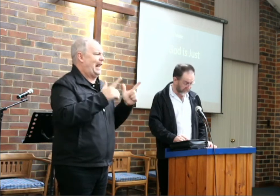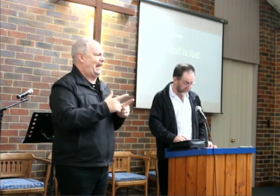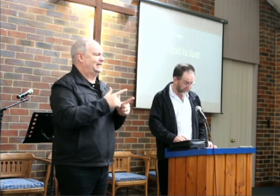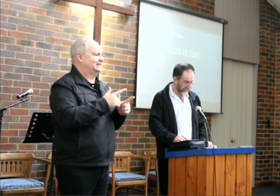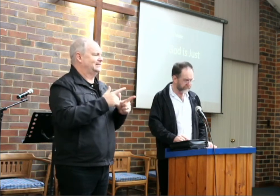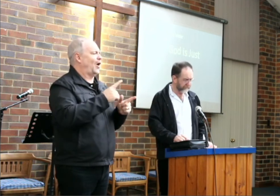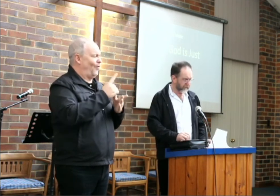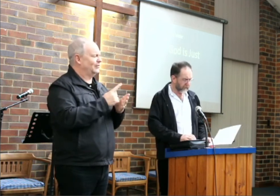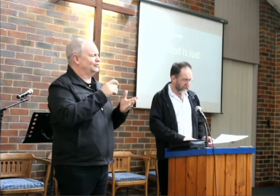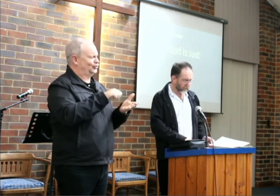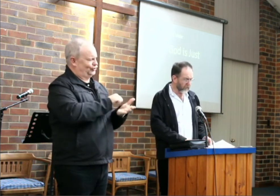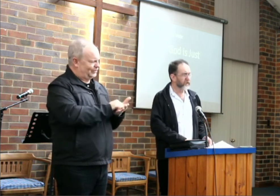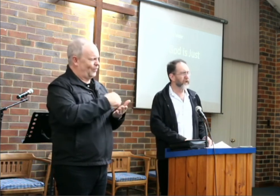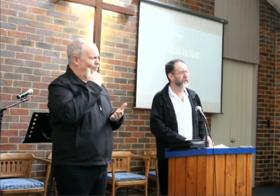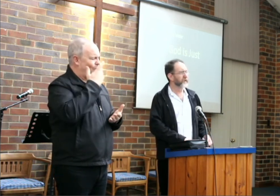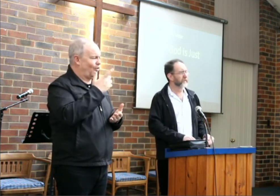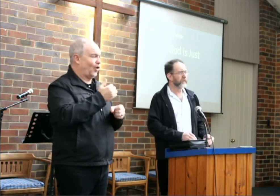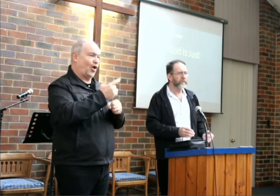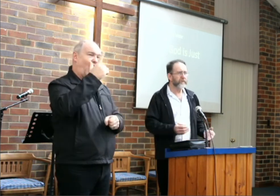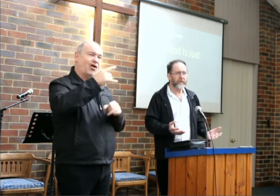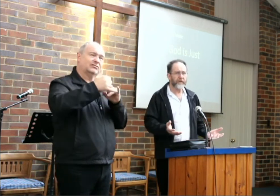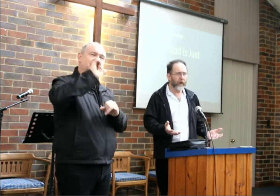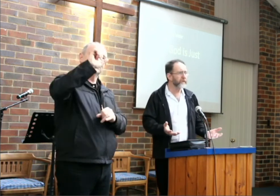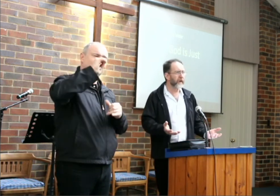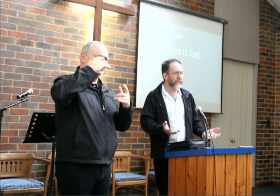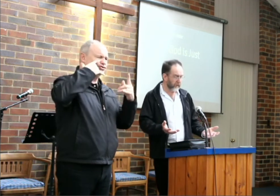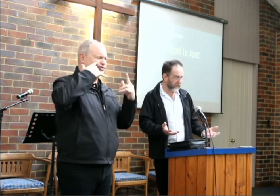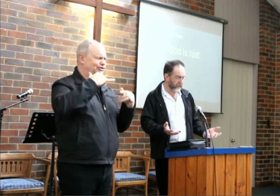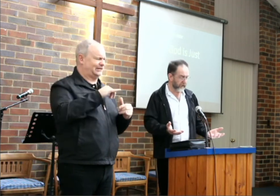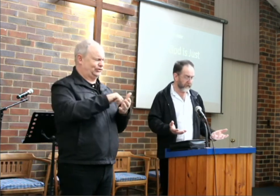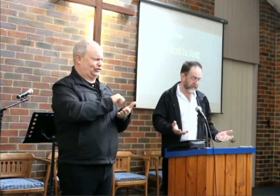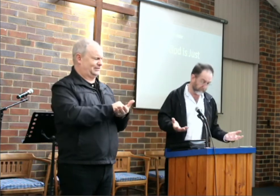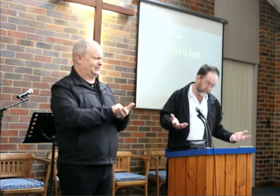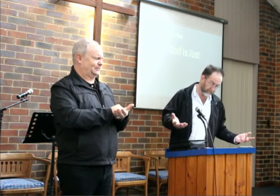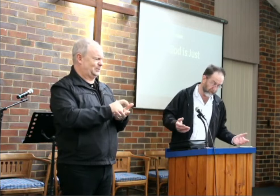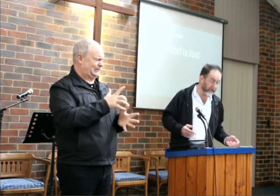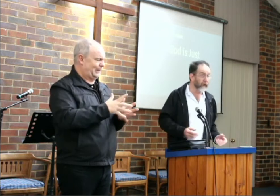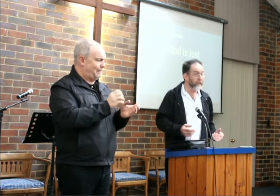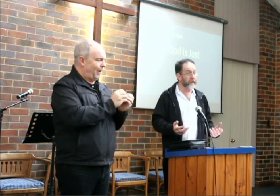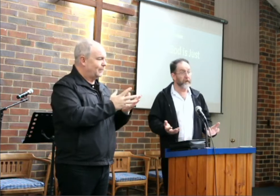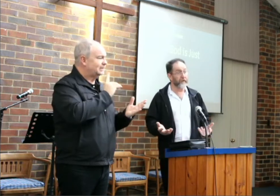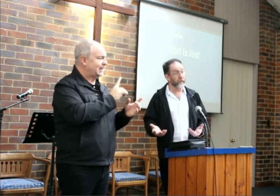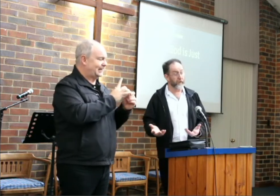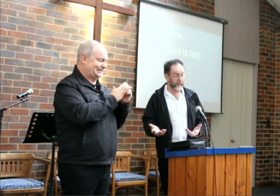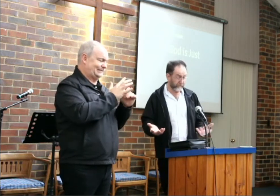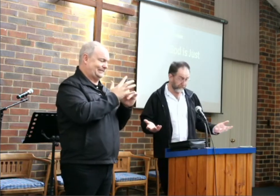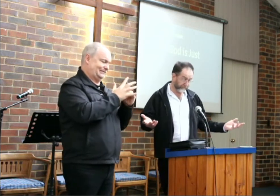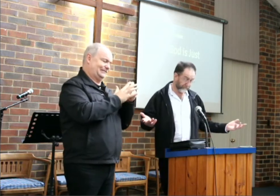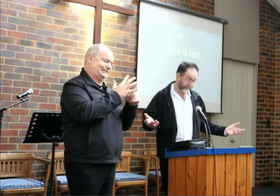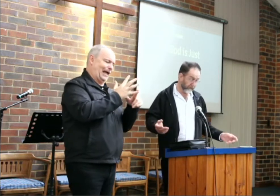just." God's justice. What does the Bible say about God's justice? Psalm